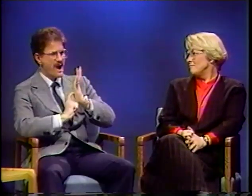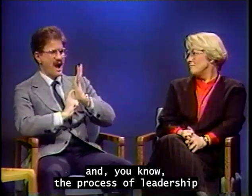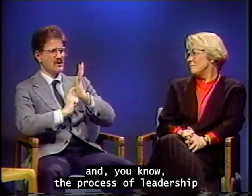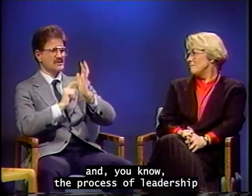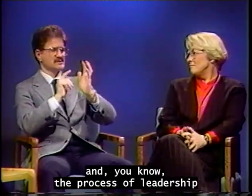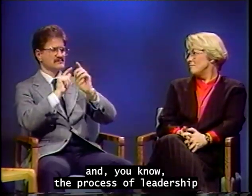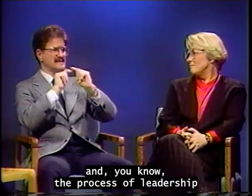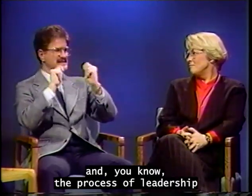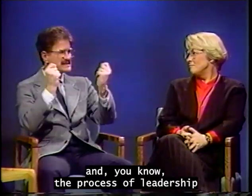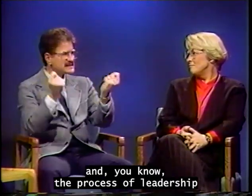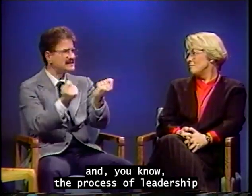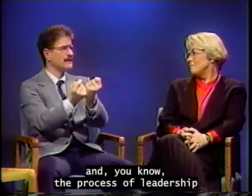and